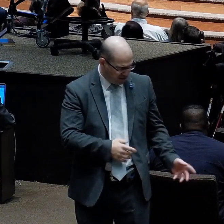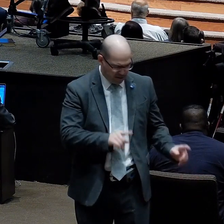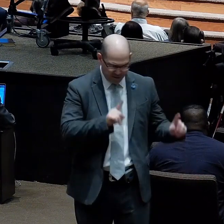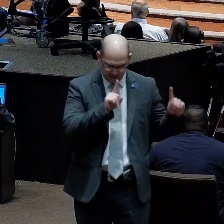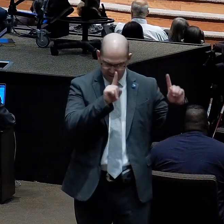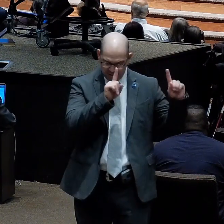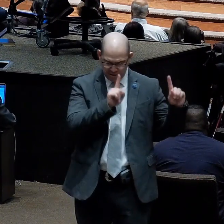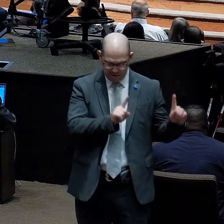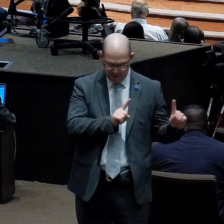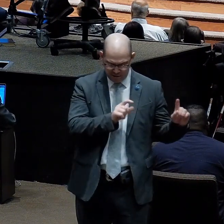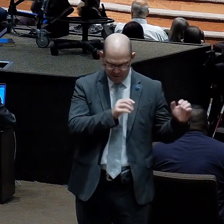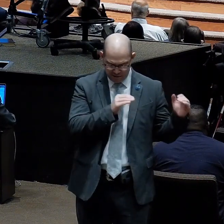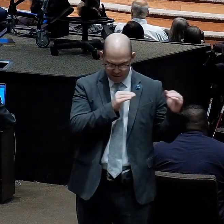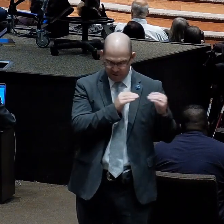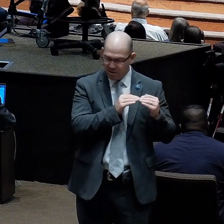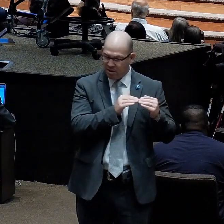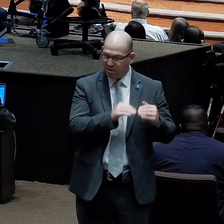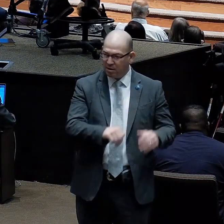Pride.